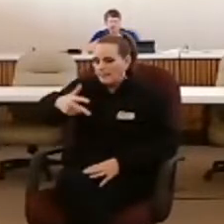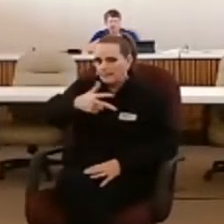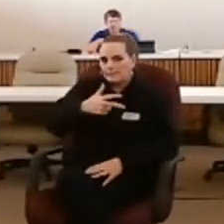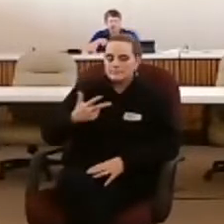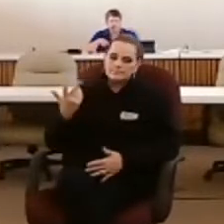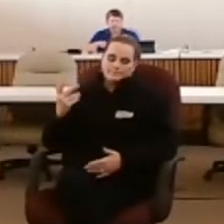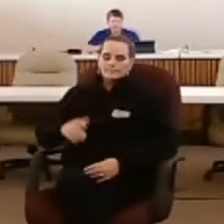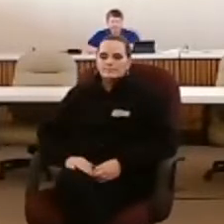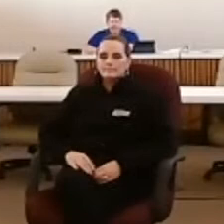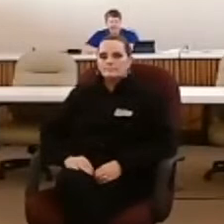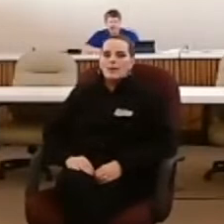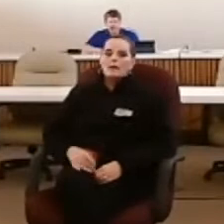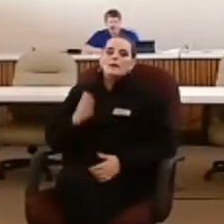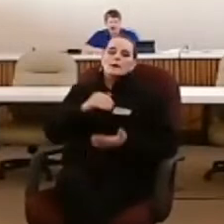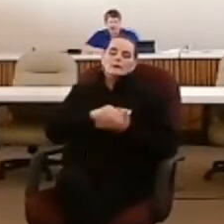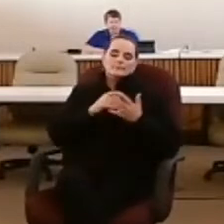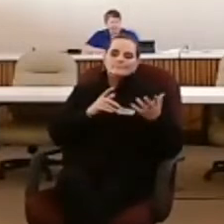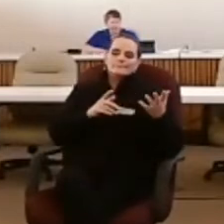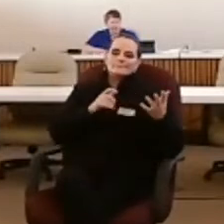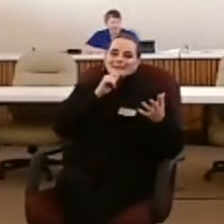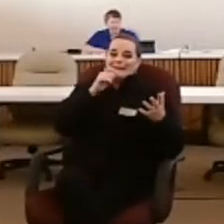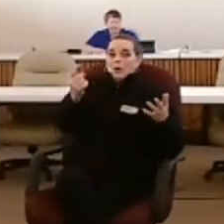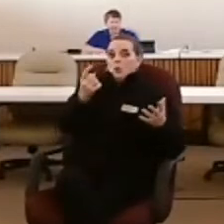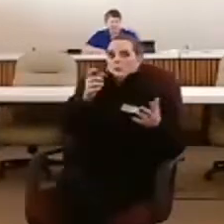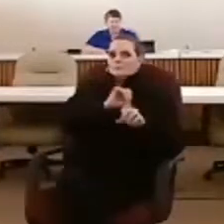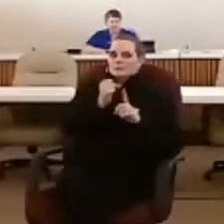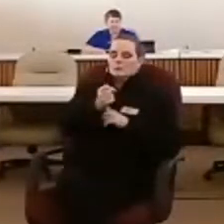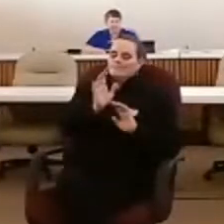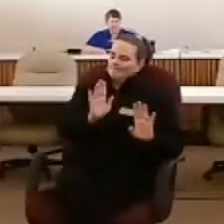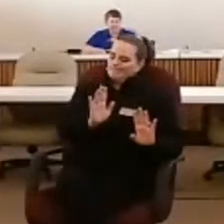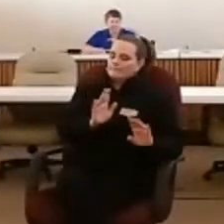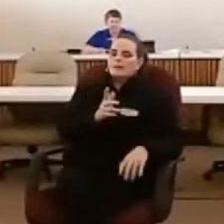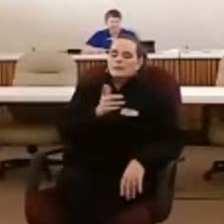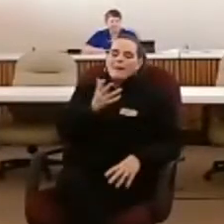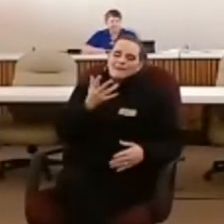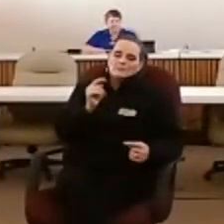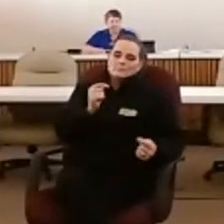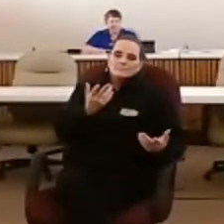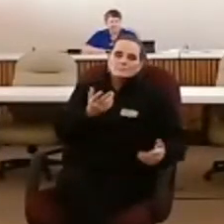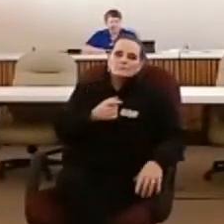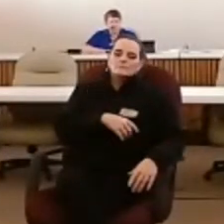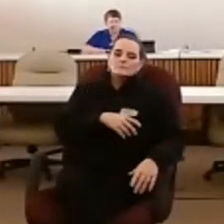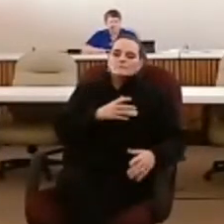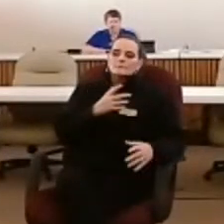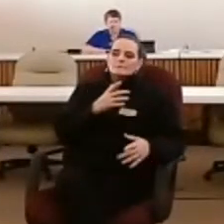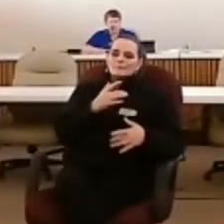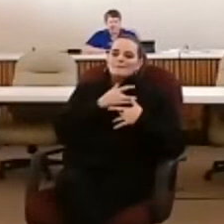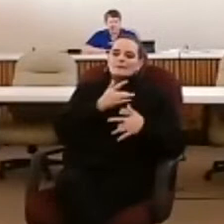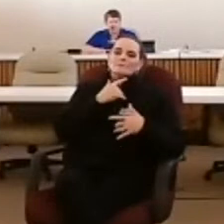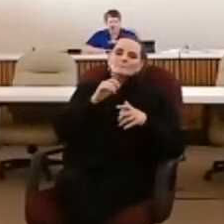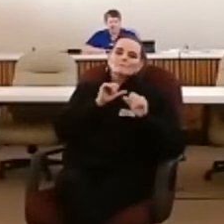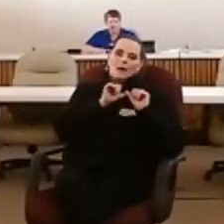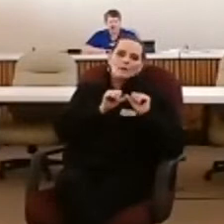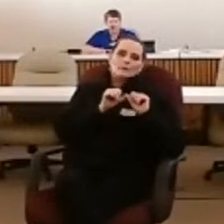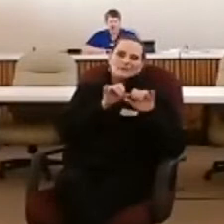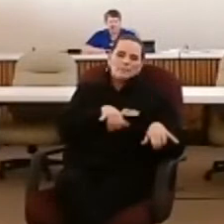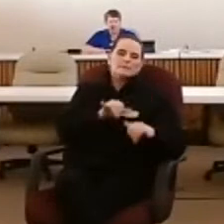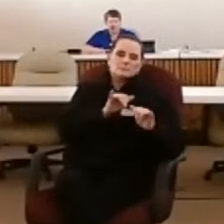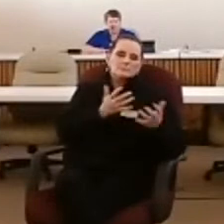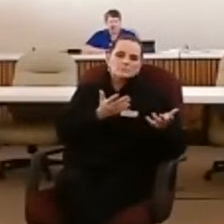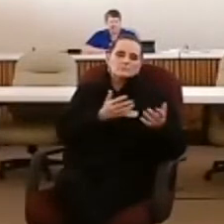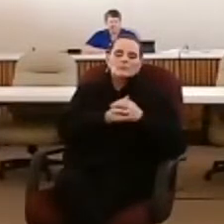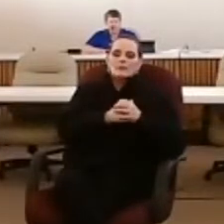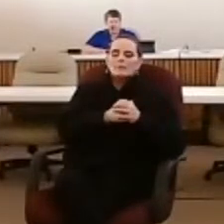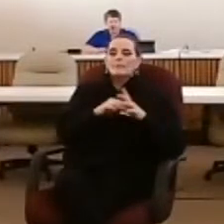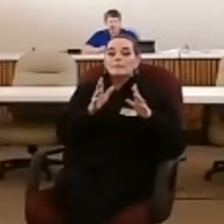road. Again, that's not always the case. It just is more common the case. But the other thing that does, like I